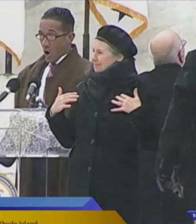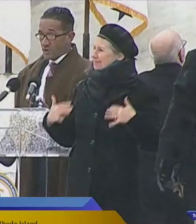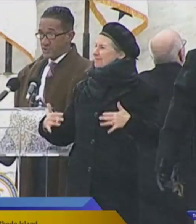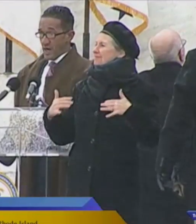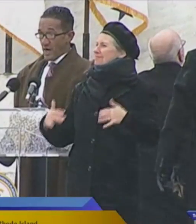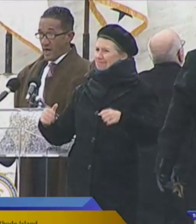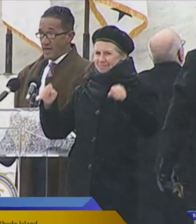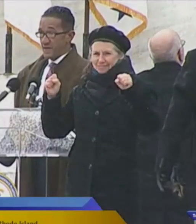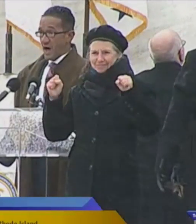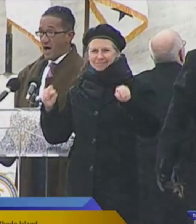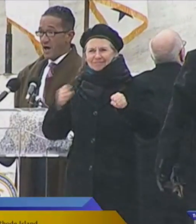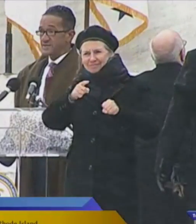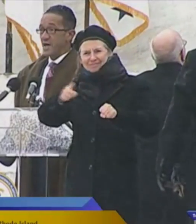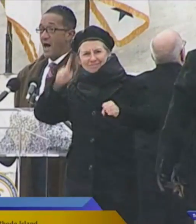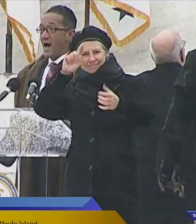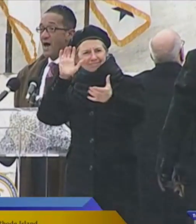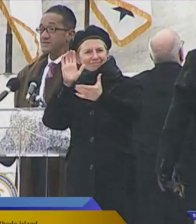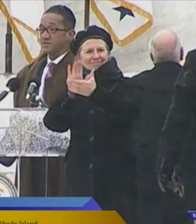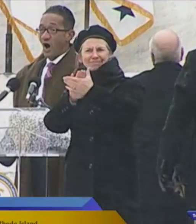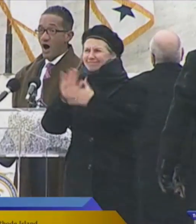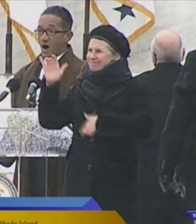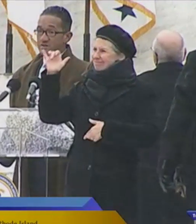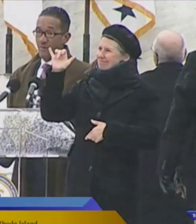Oh, say does that